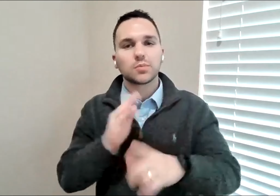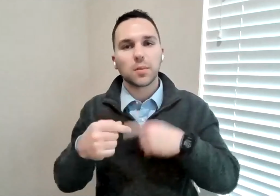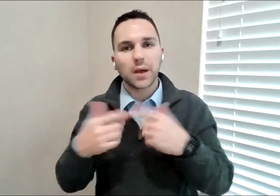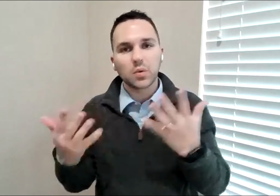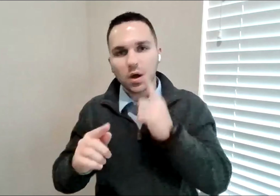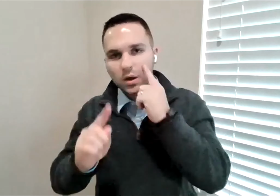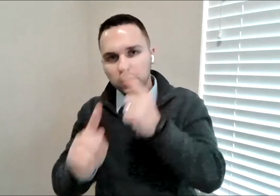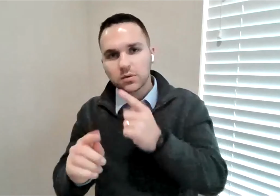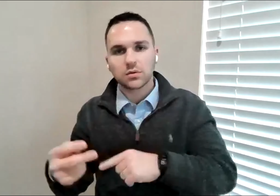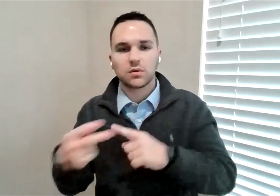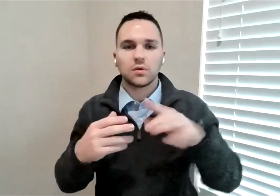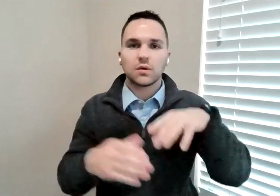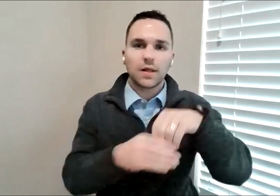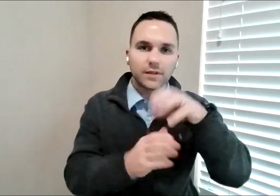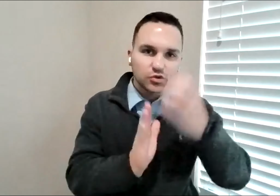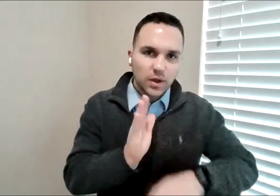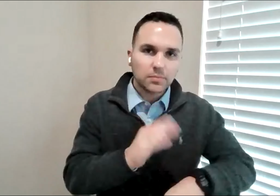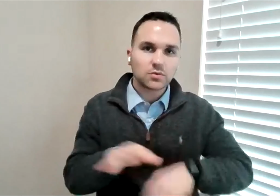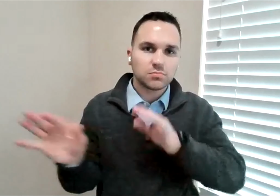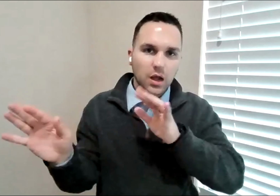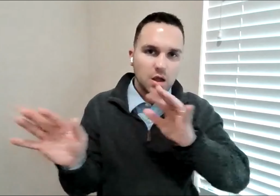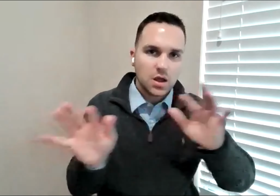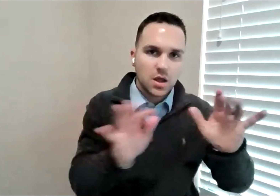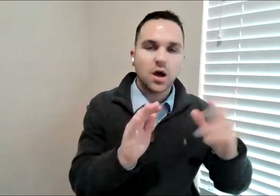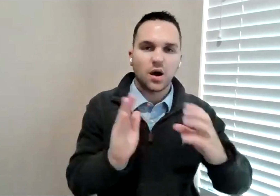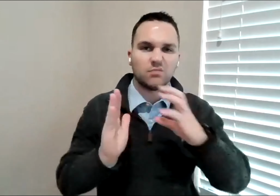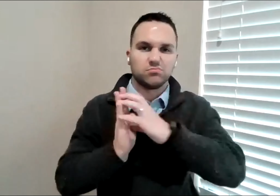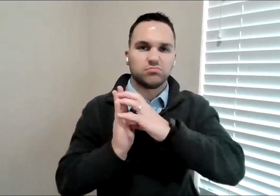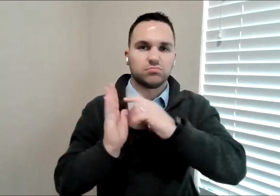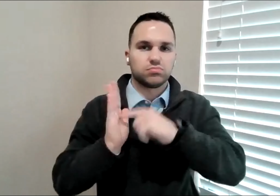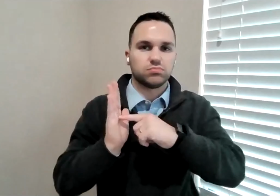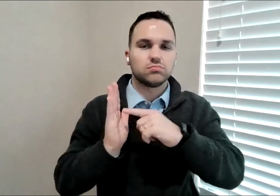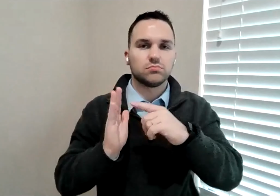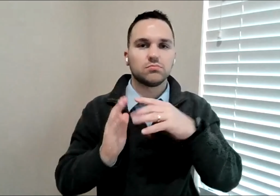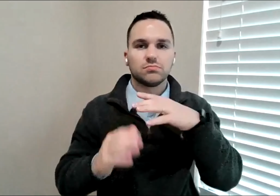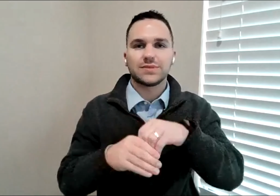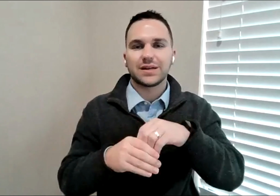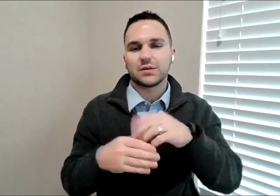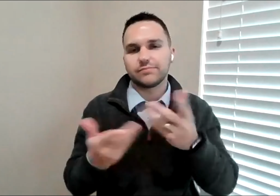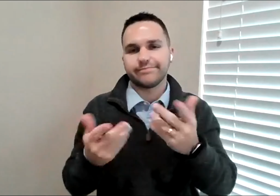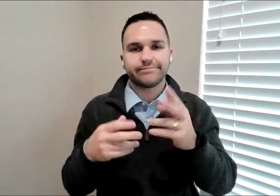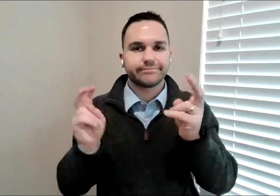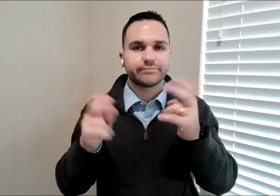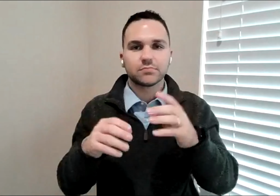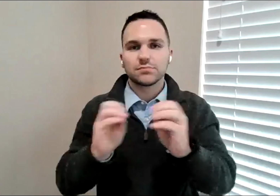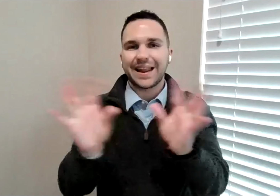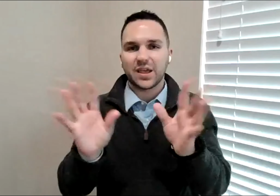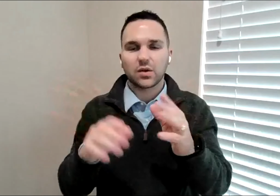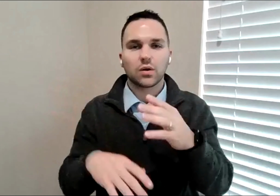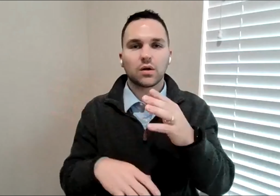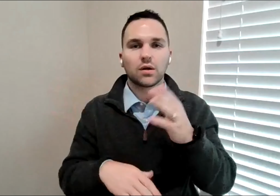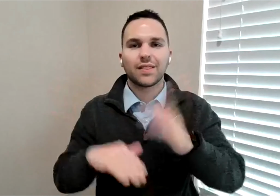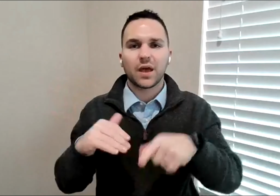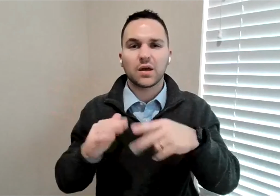this chapter? What can I expect? So that in plain language, so kind of breaking through that technical